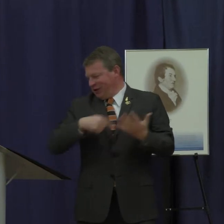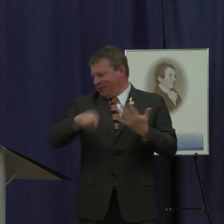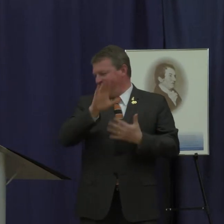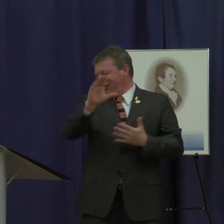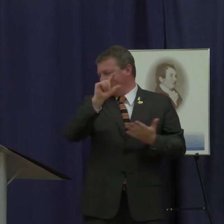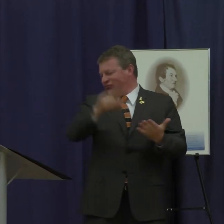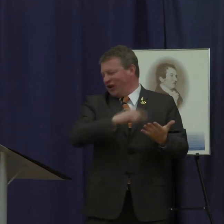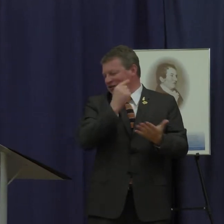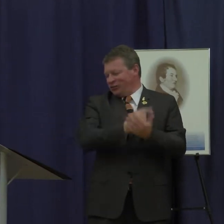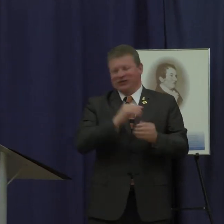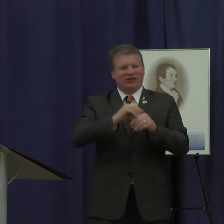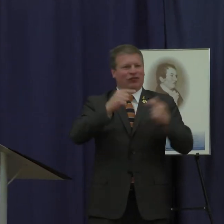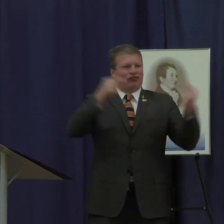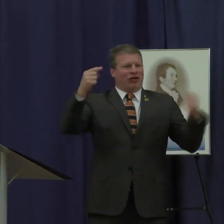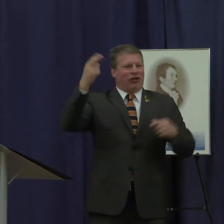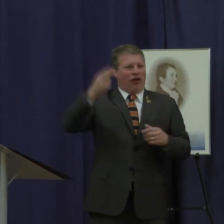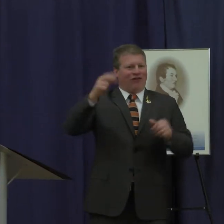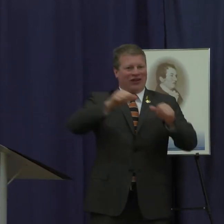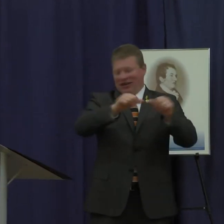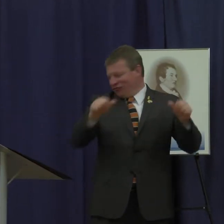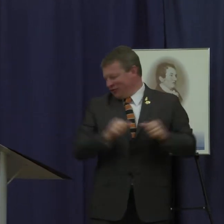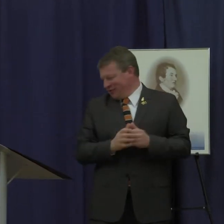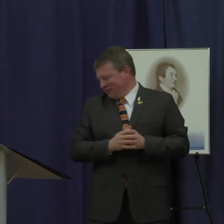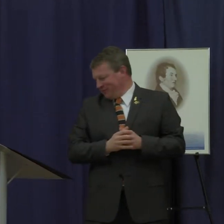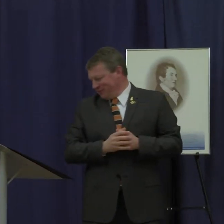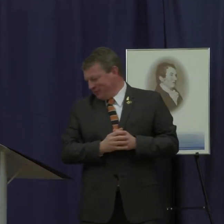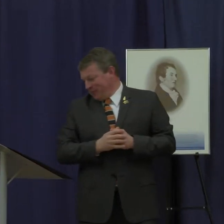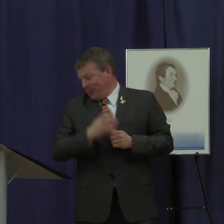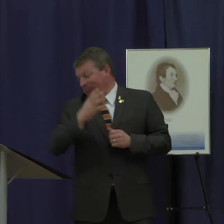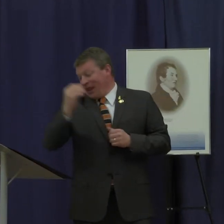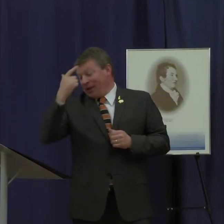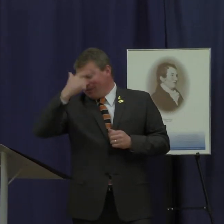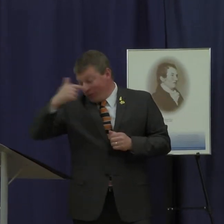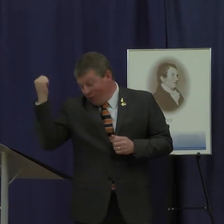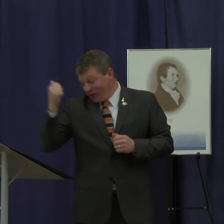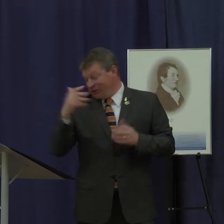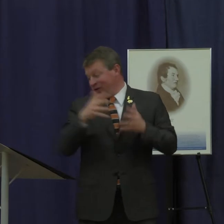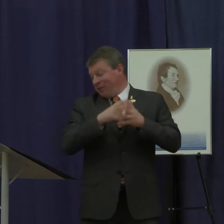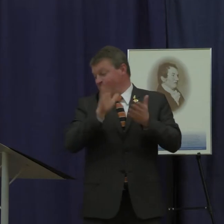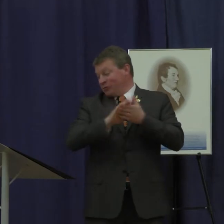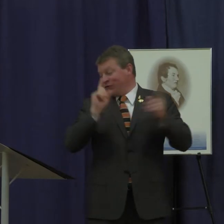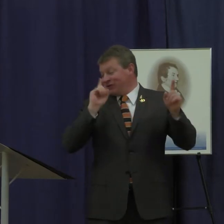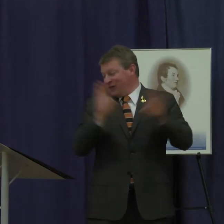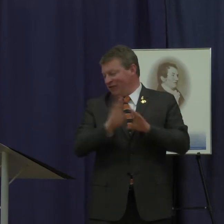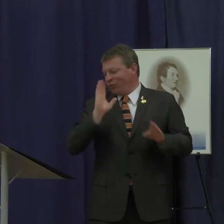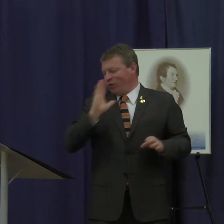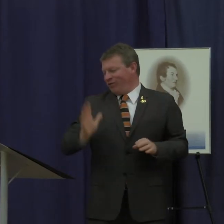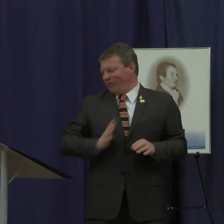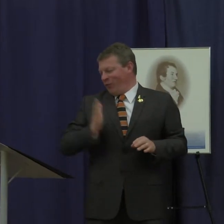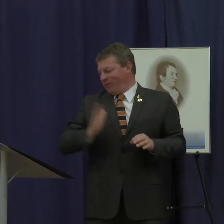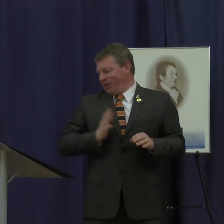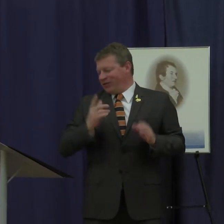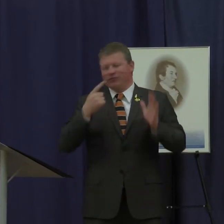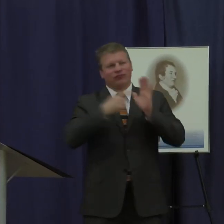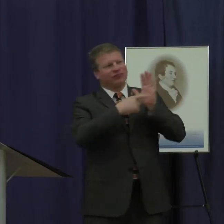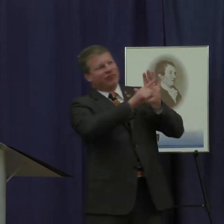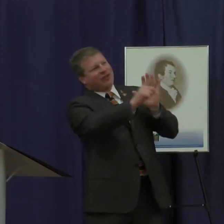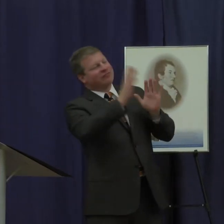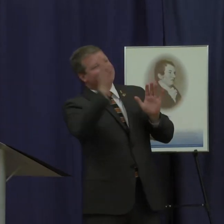professionals among its graduates in the greater Hartford area, and whereas the school will